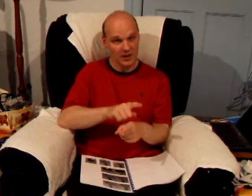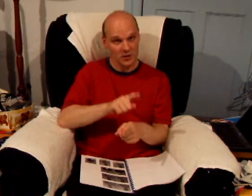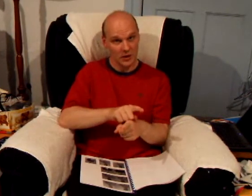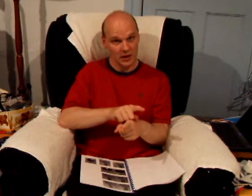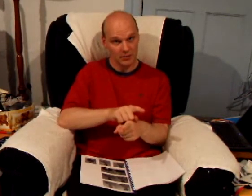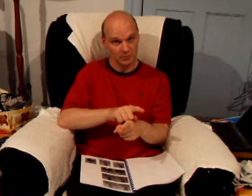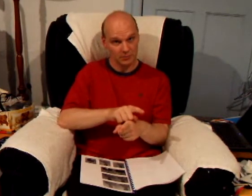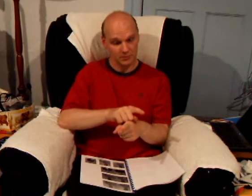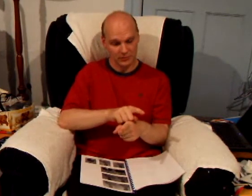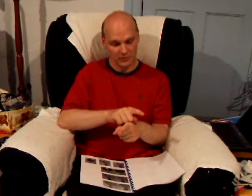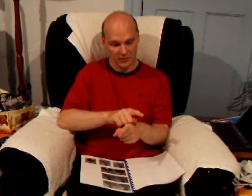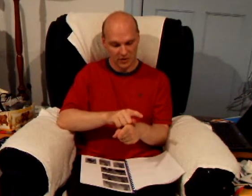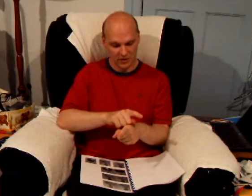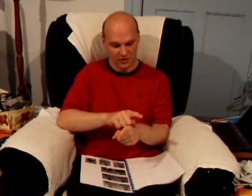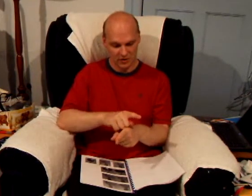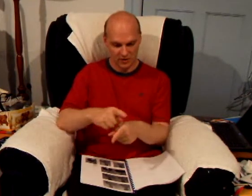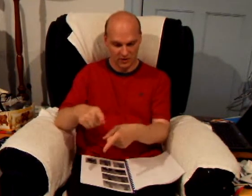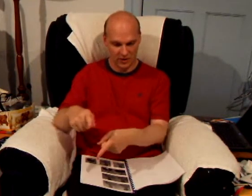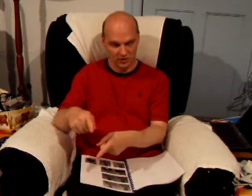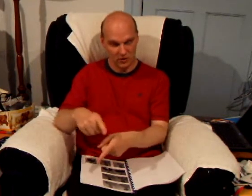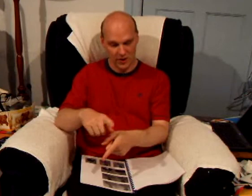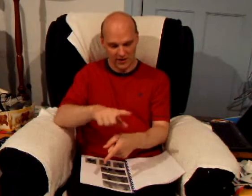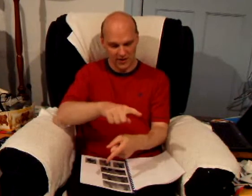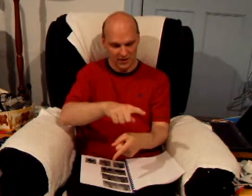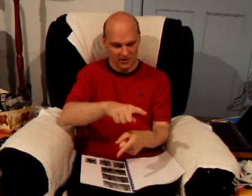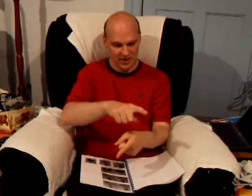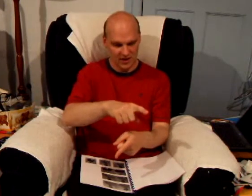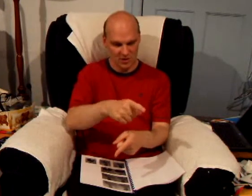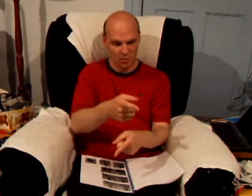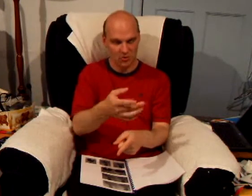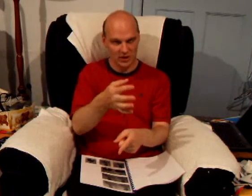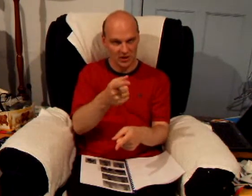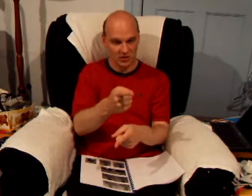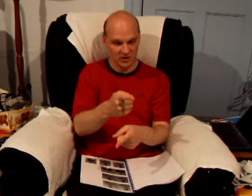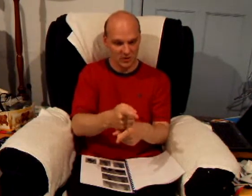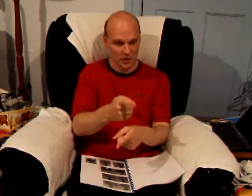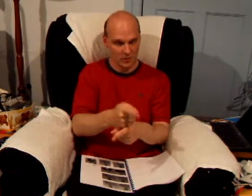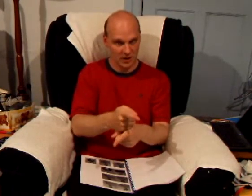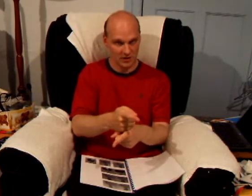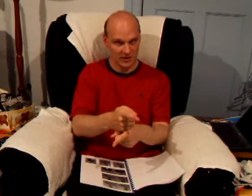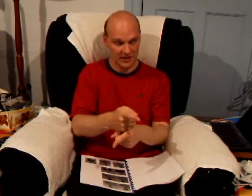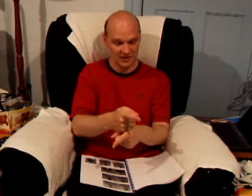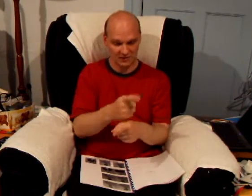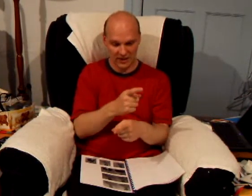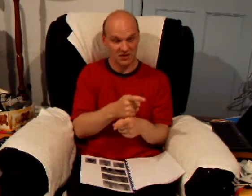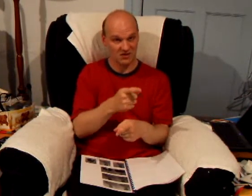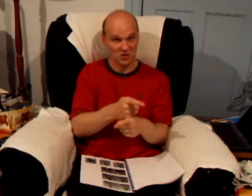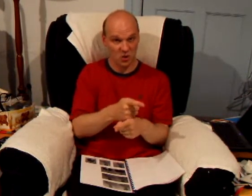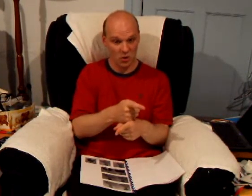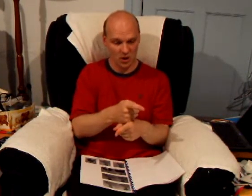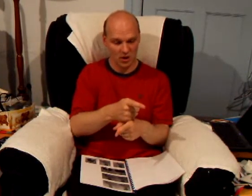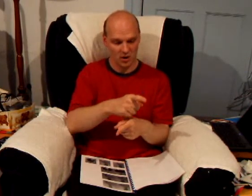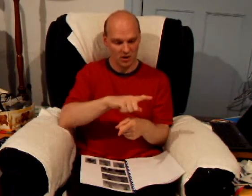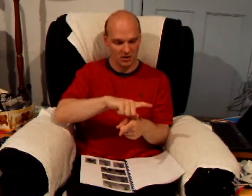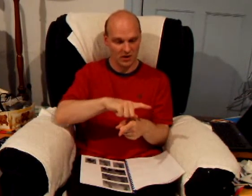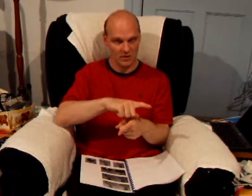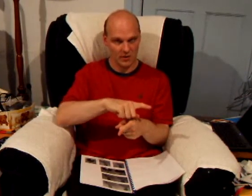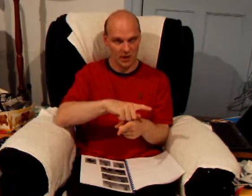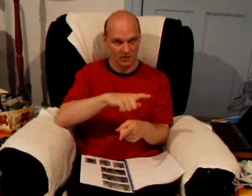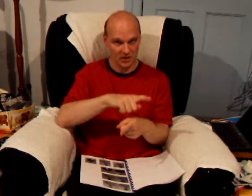Next week. So again, 2 hands. This hand, it's important that it's not this way around because that's different. That's talk. This way around is